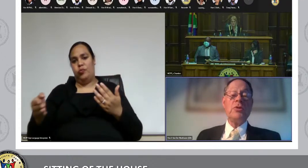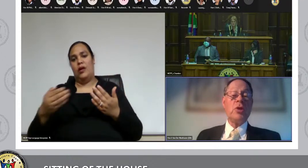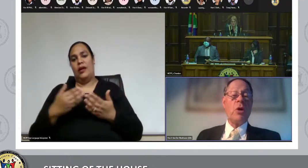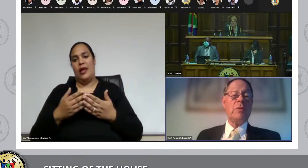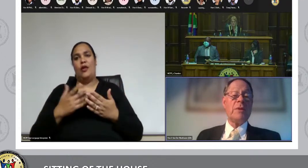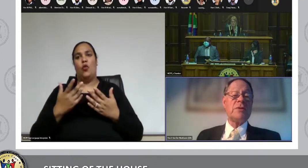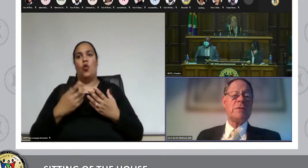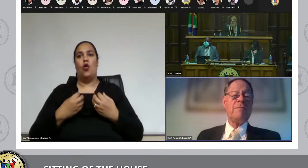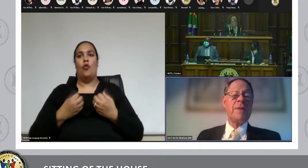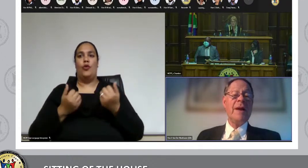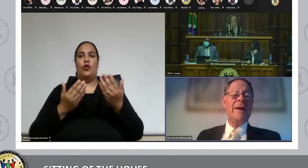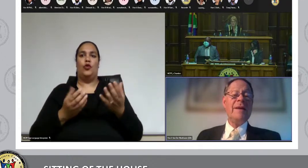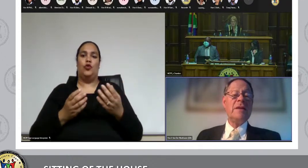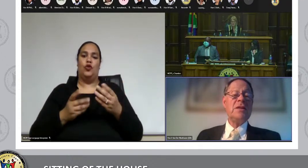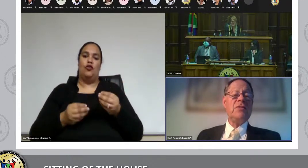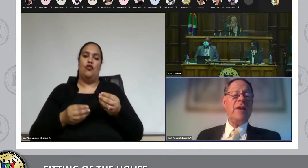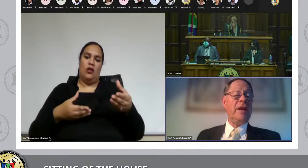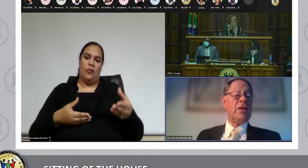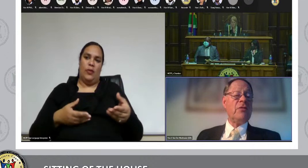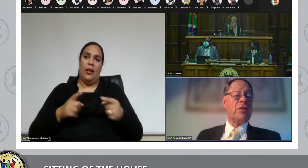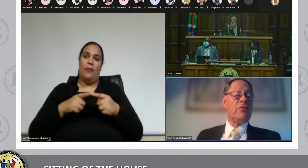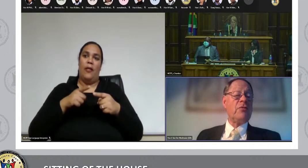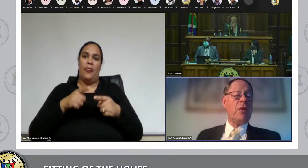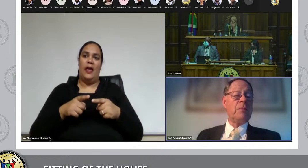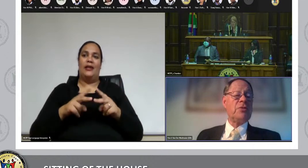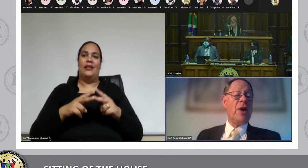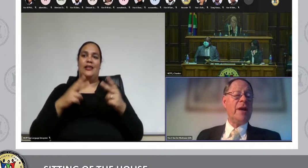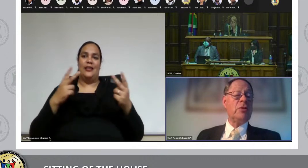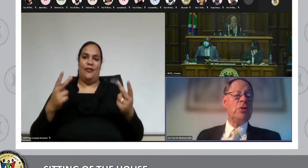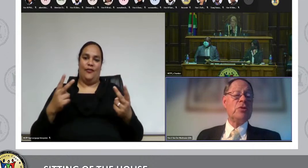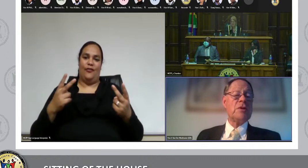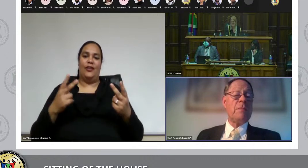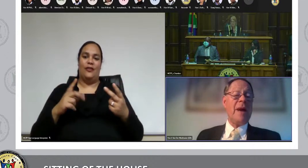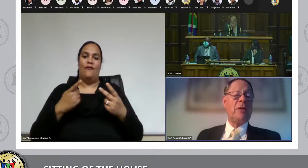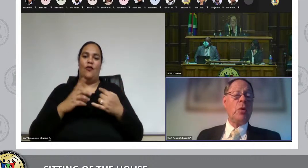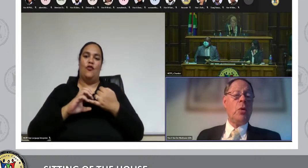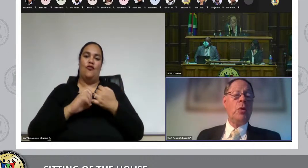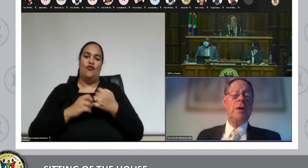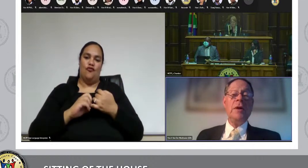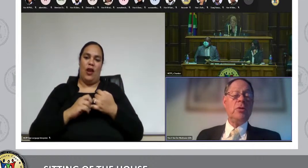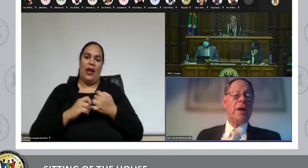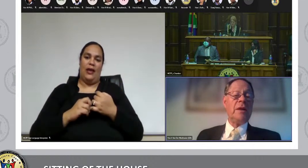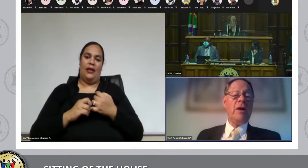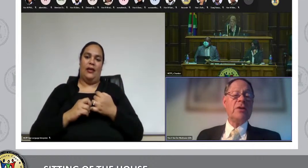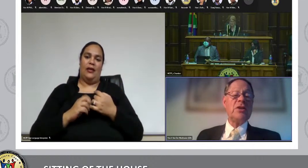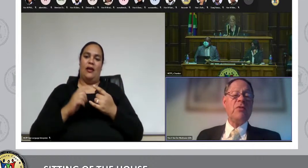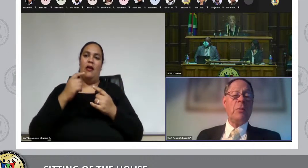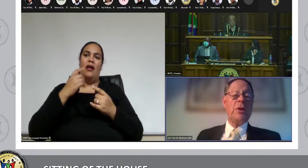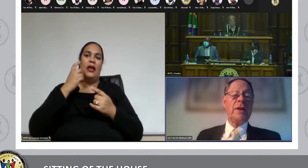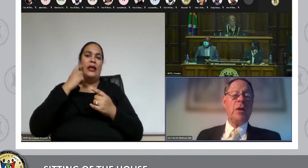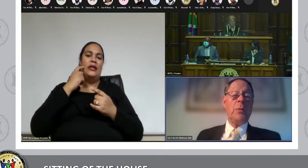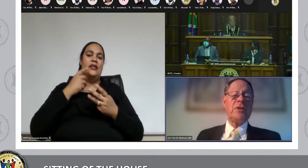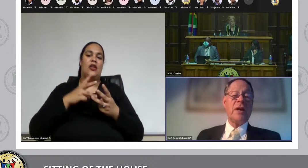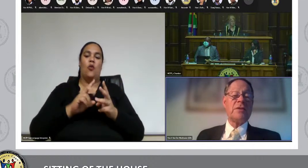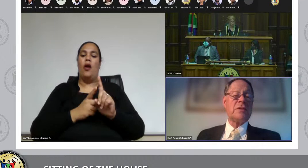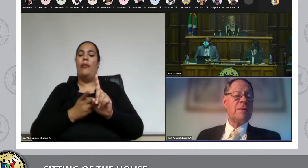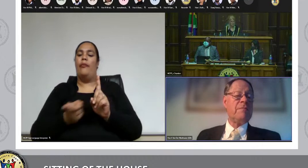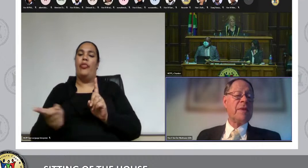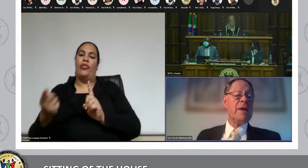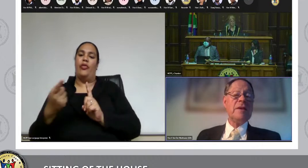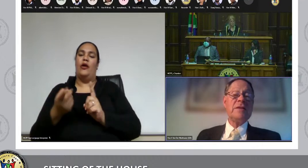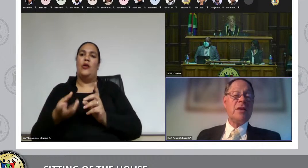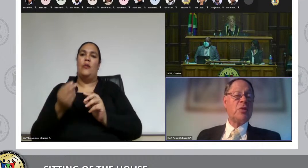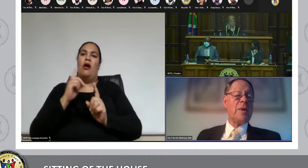or produce documents. This is very different from trying to use a backdoor to get answers for political witch